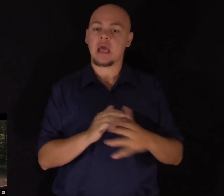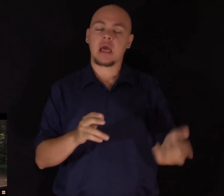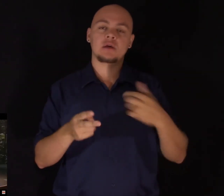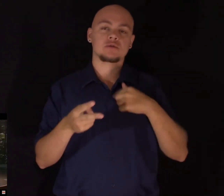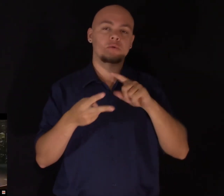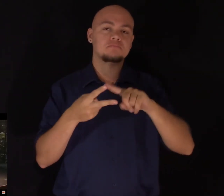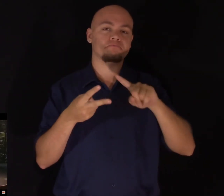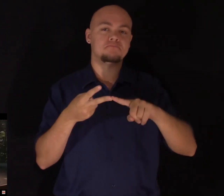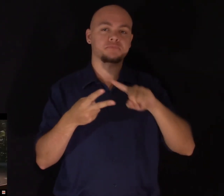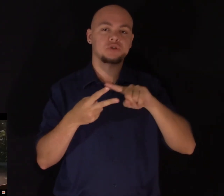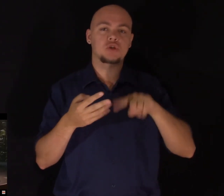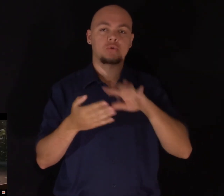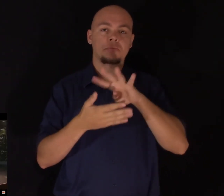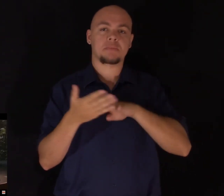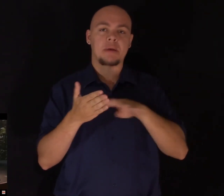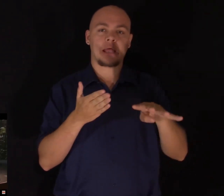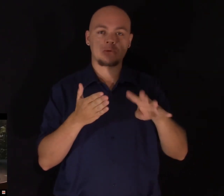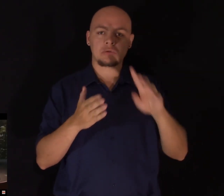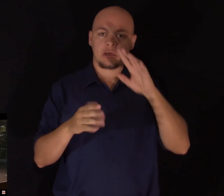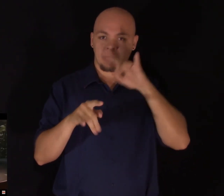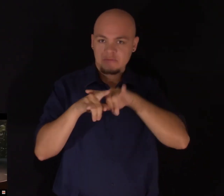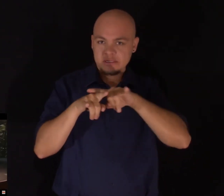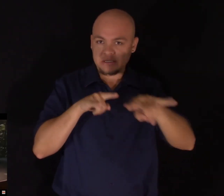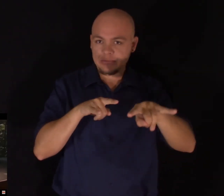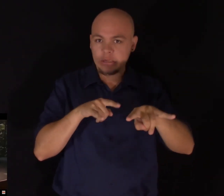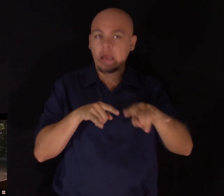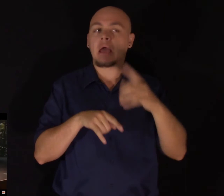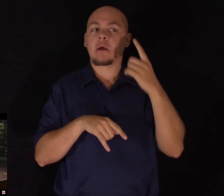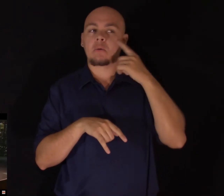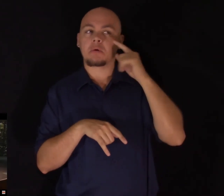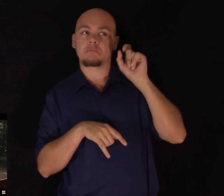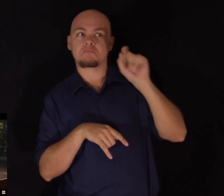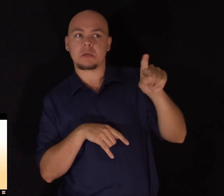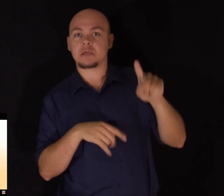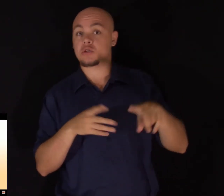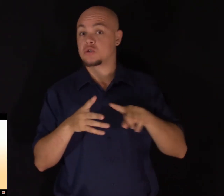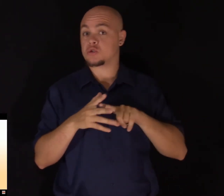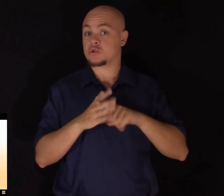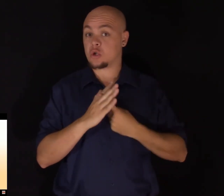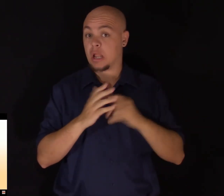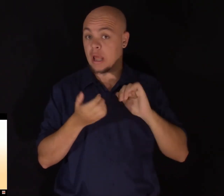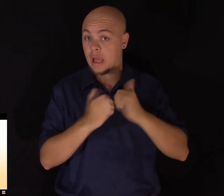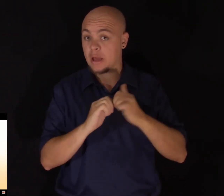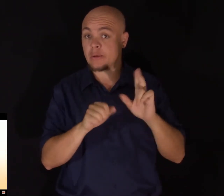of deception, and then we're going to look at the hot spots and see if we can find them ourselves. We're going to start with speech.